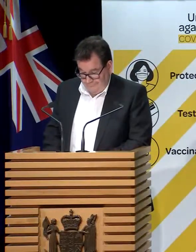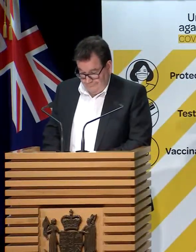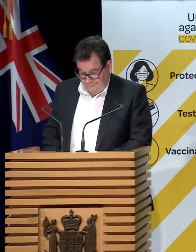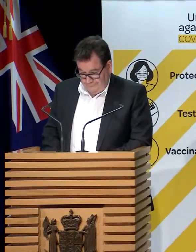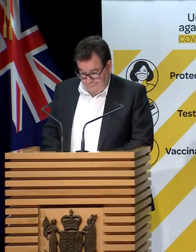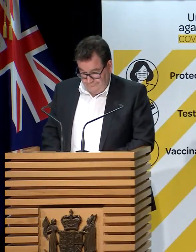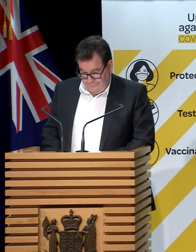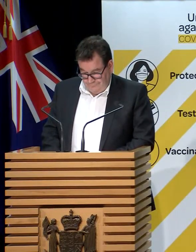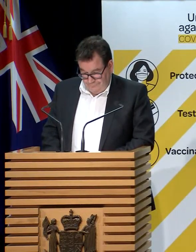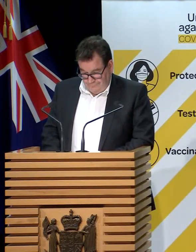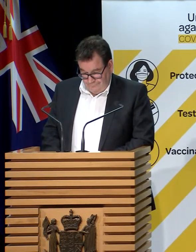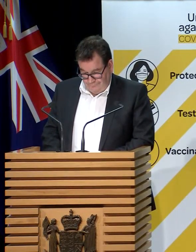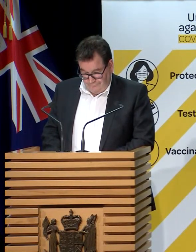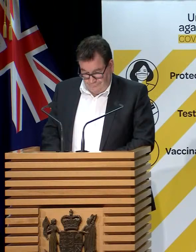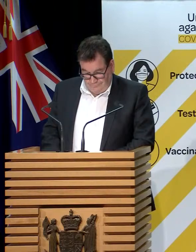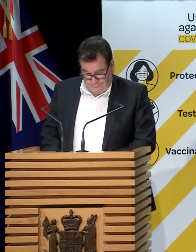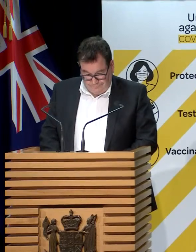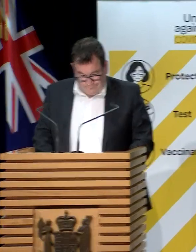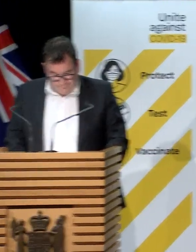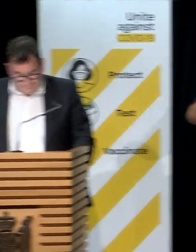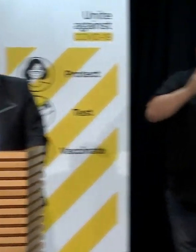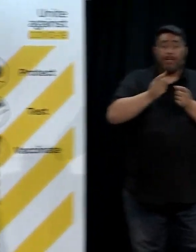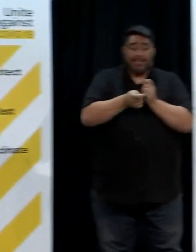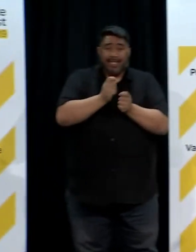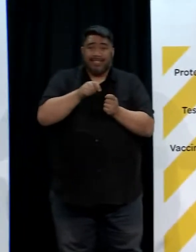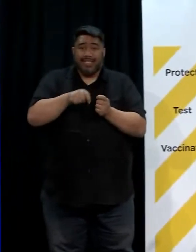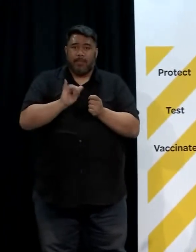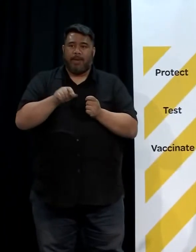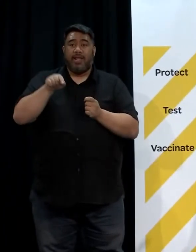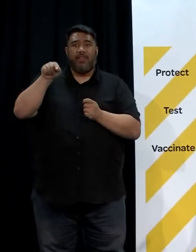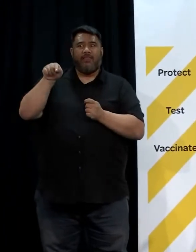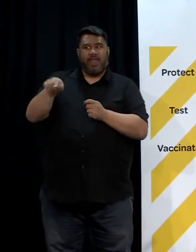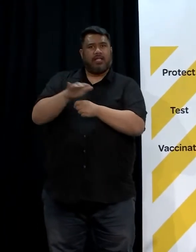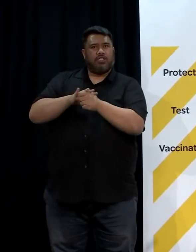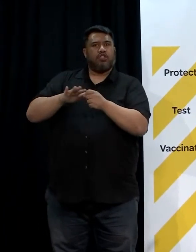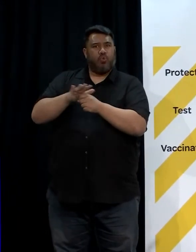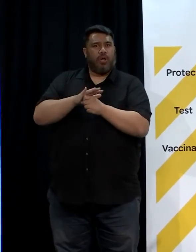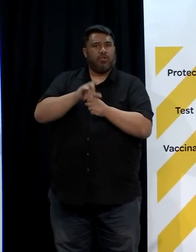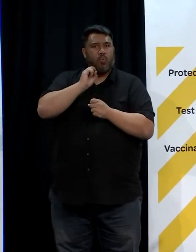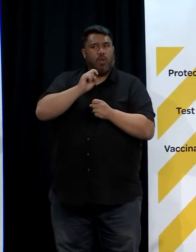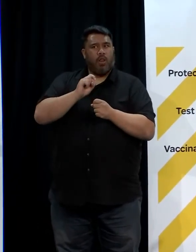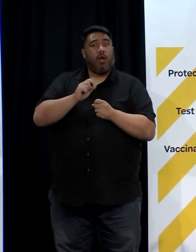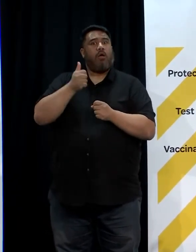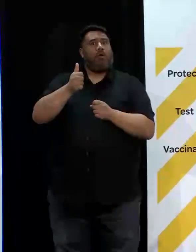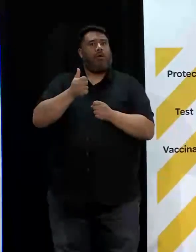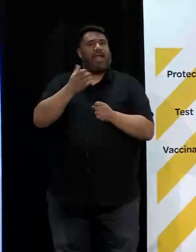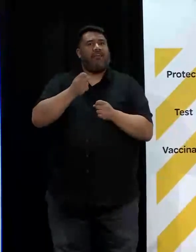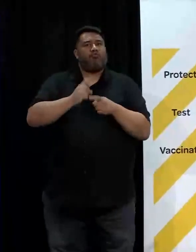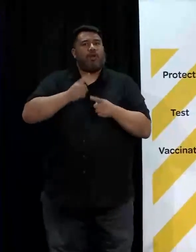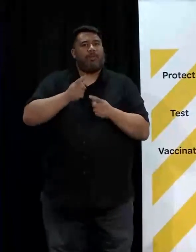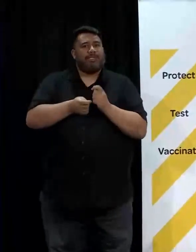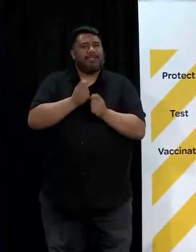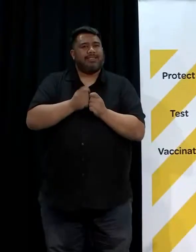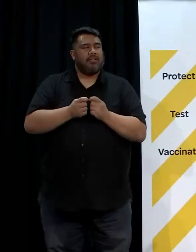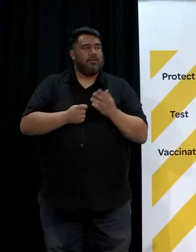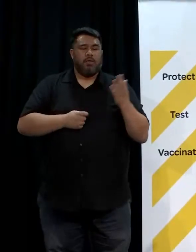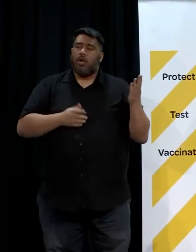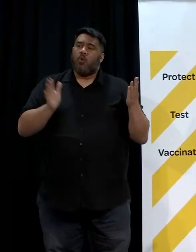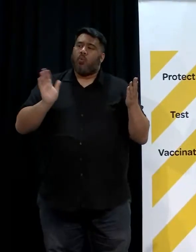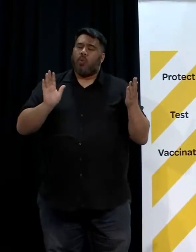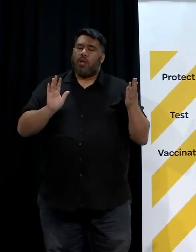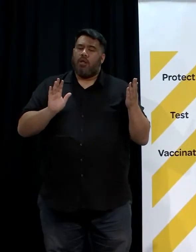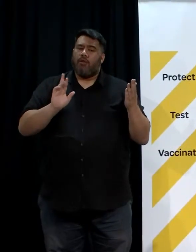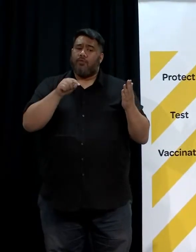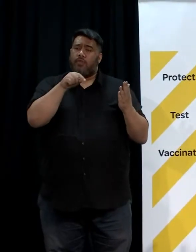for people as they go into those sort of scenarios? Well, it wasn't some rapid testing. It was just a standard test that was done,